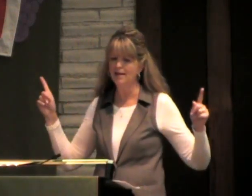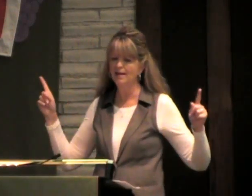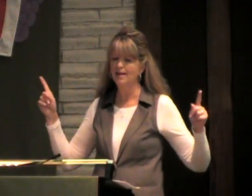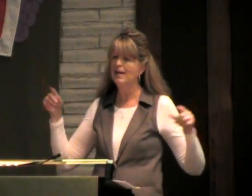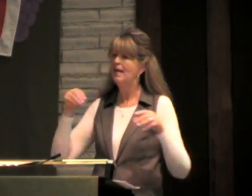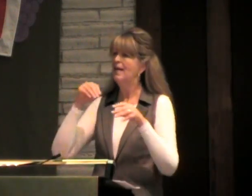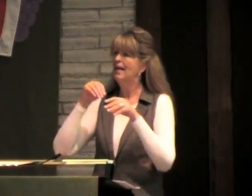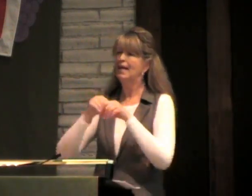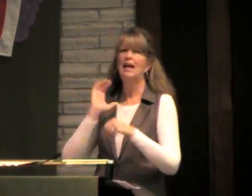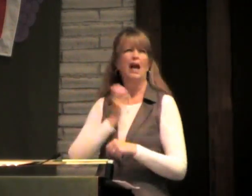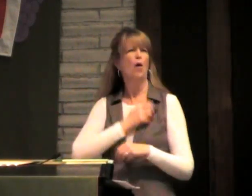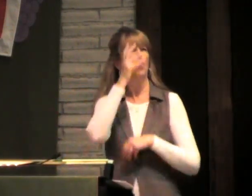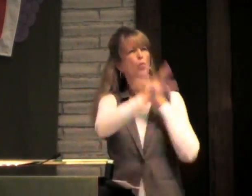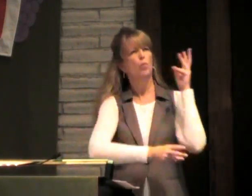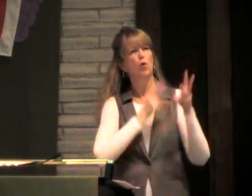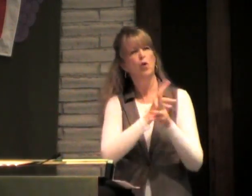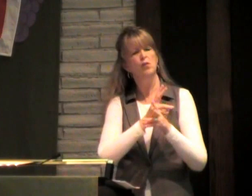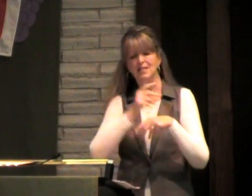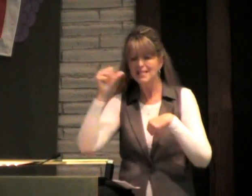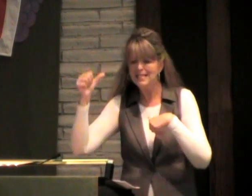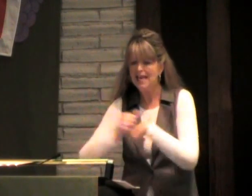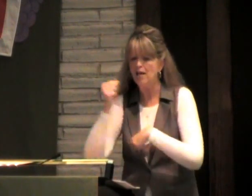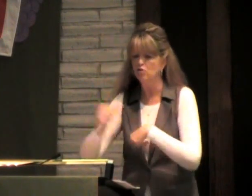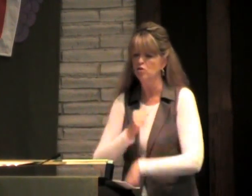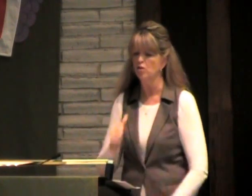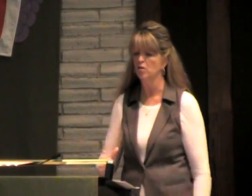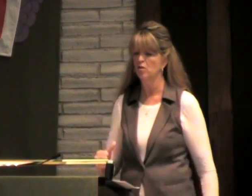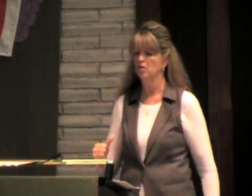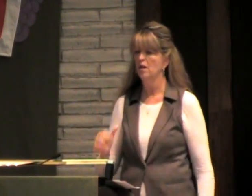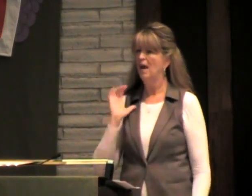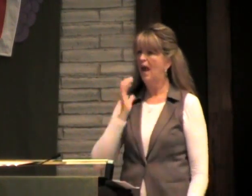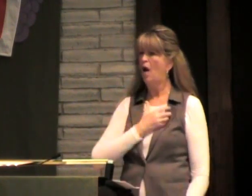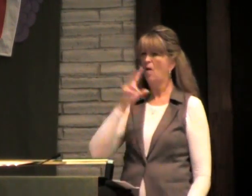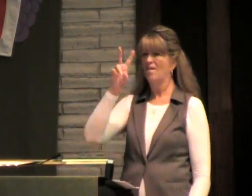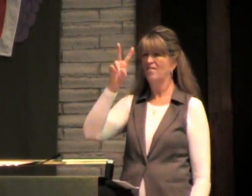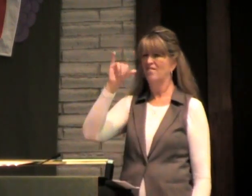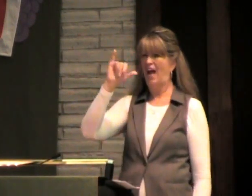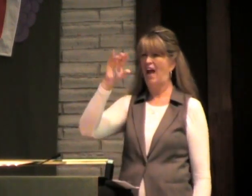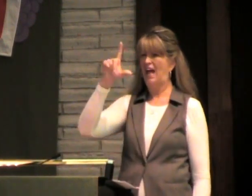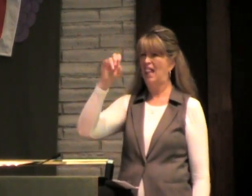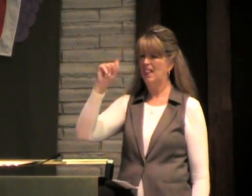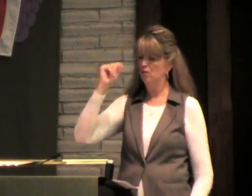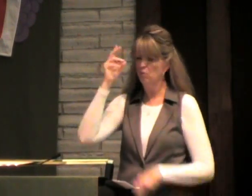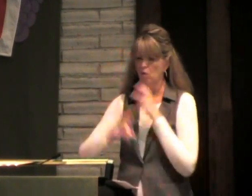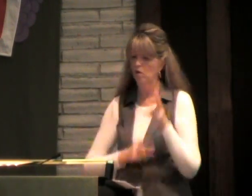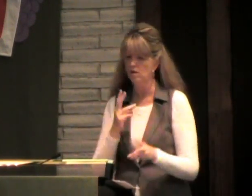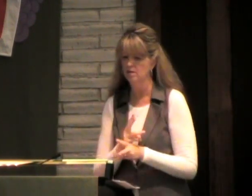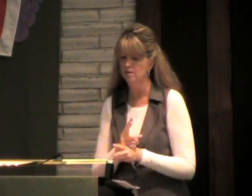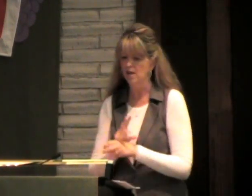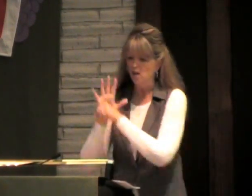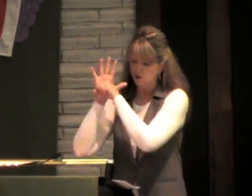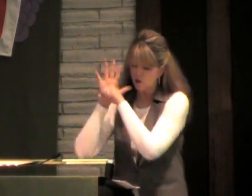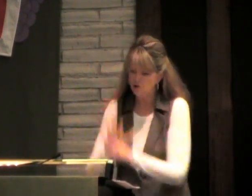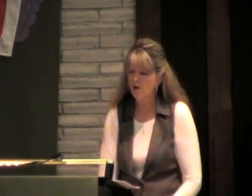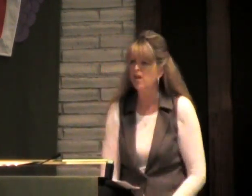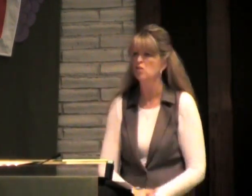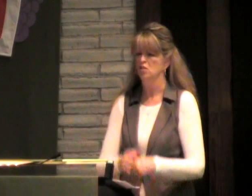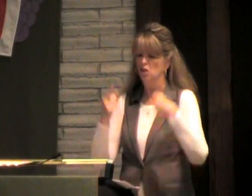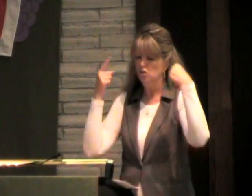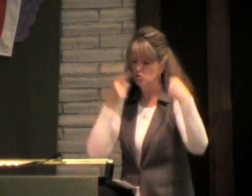maybe Jesus and Paul are trying to tell us that in our world that's fraught with danger and violence